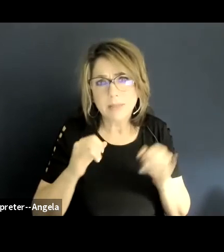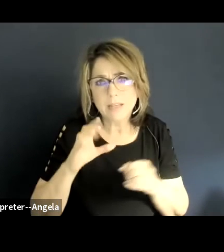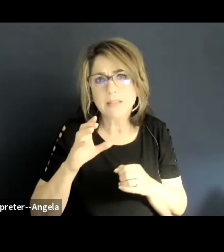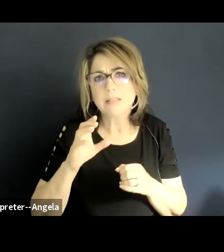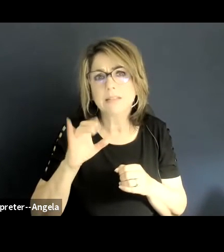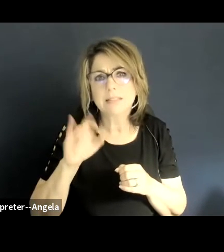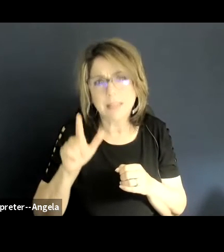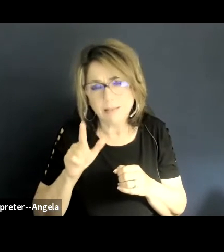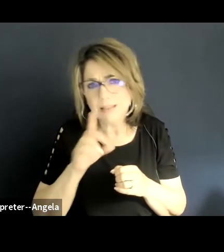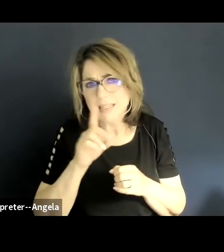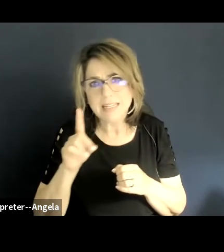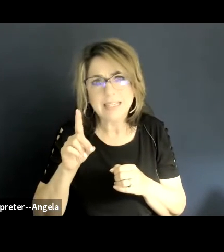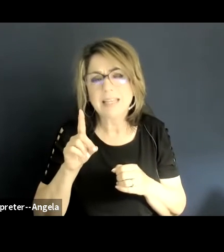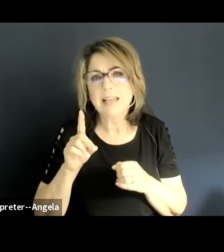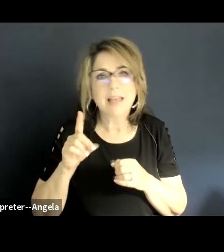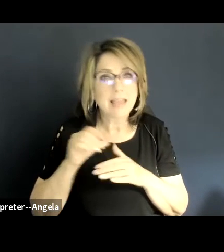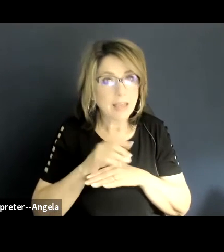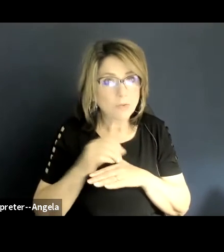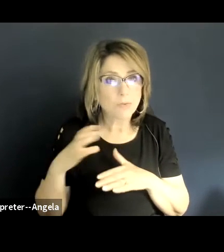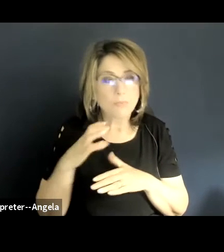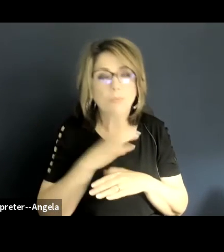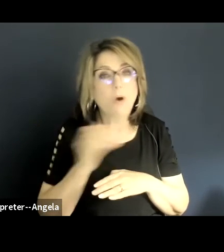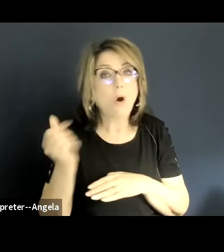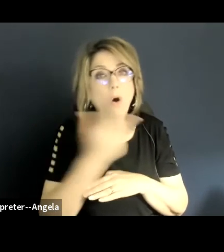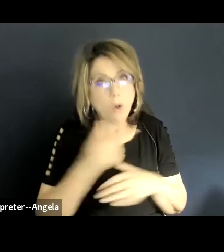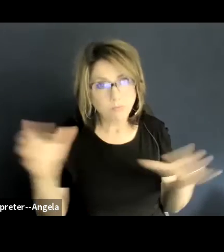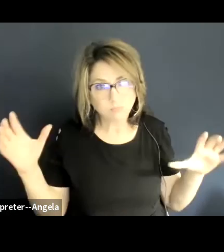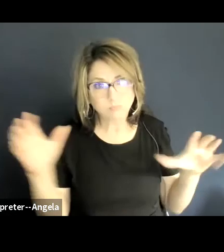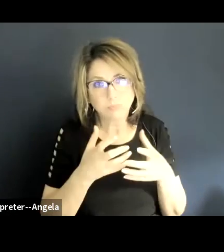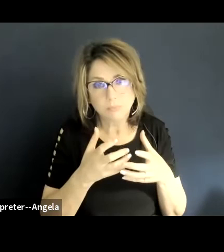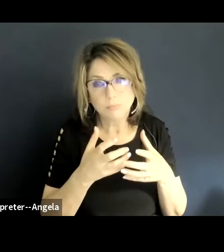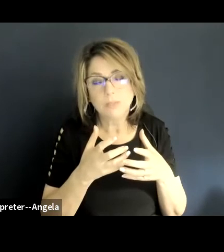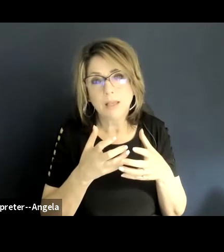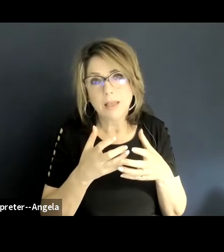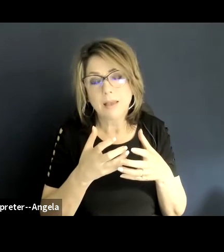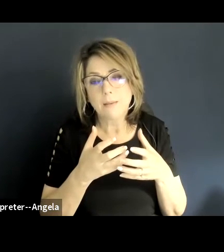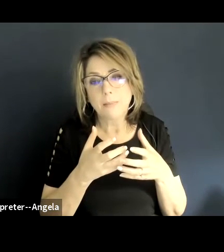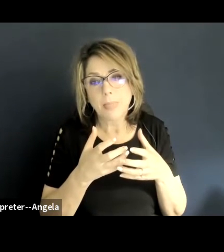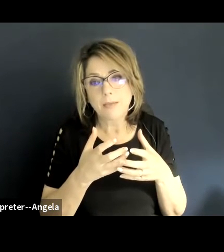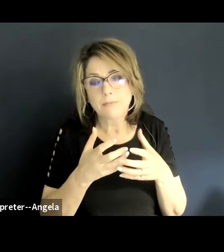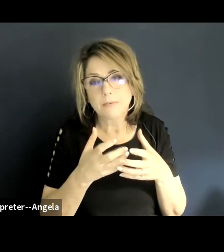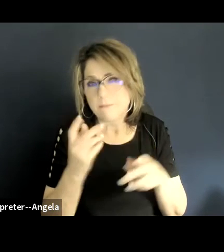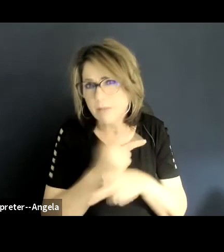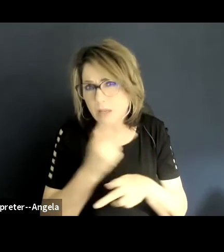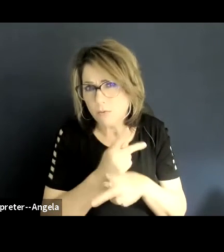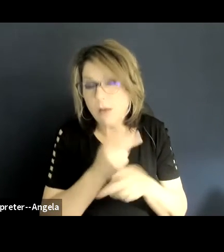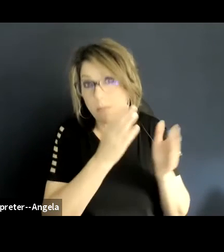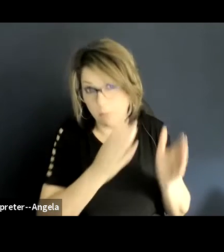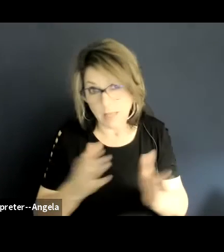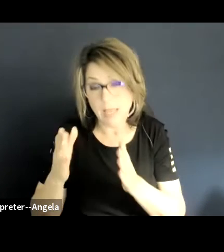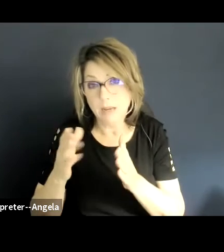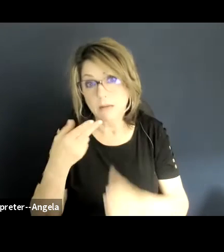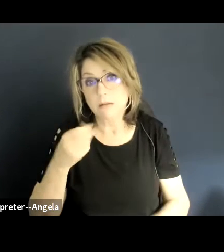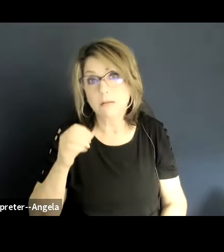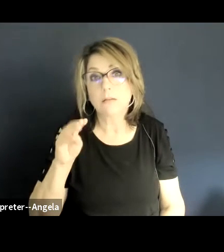councils, everybody got together ad nauseum to come up with a plan, an Olmstead